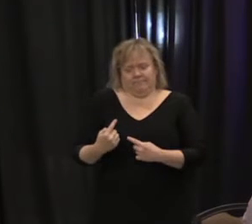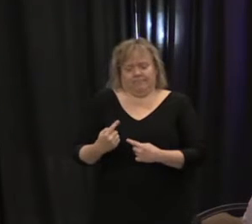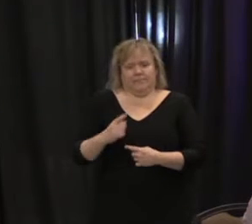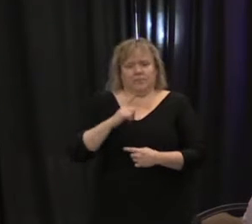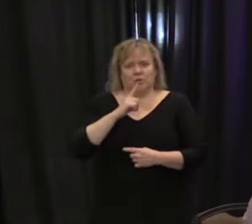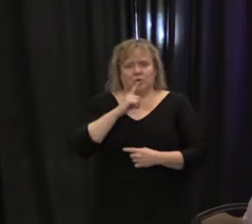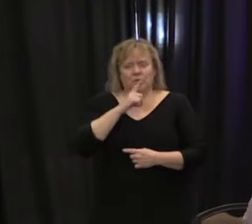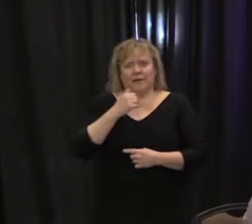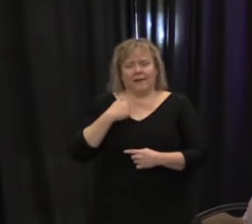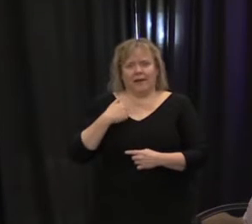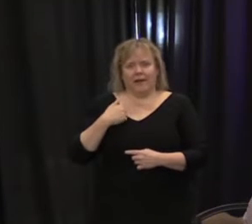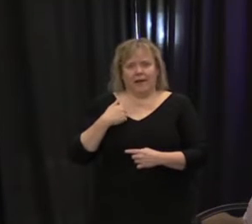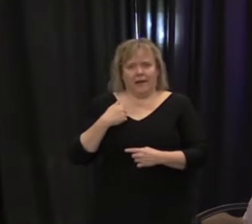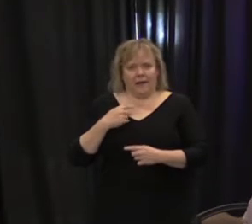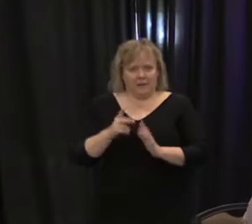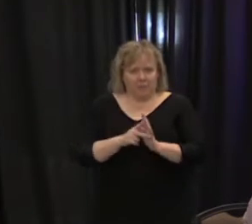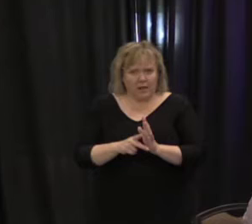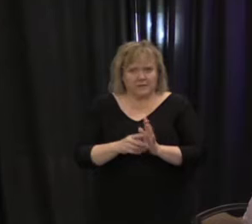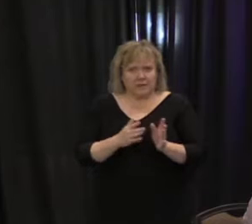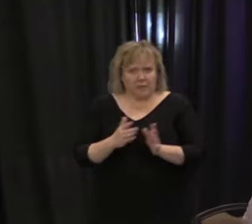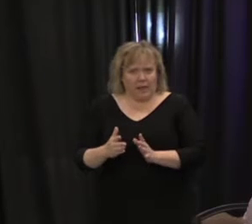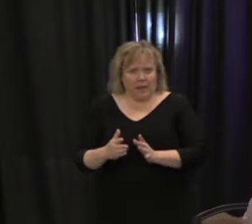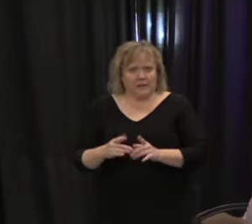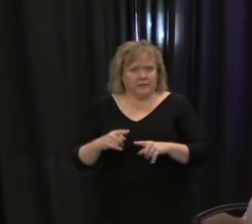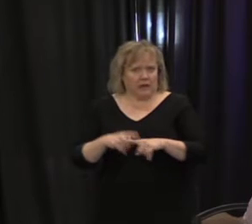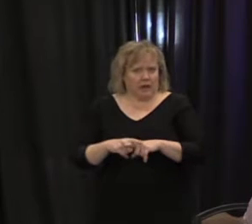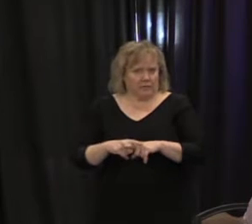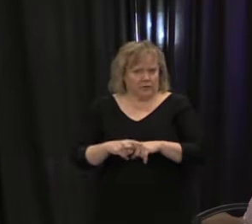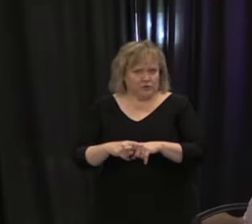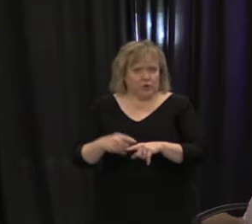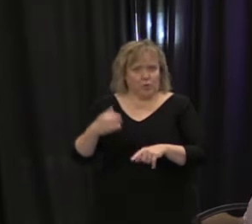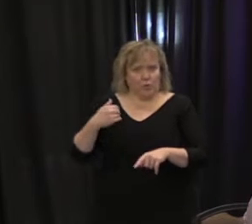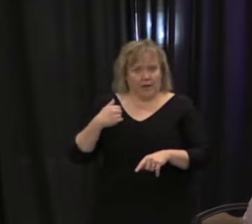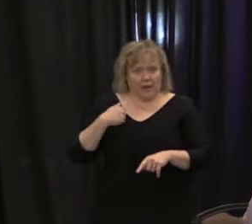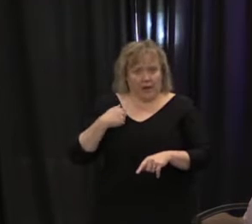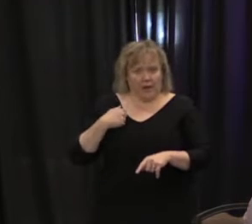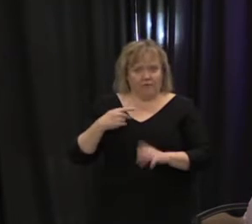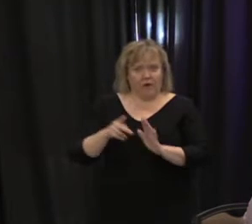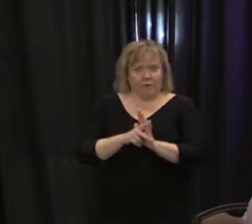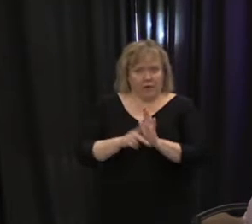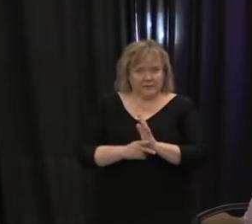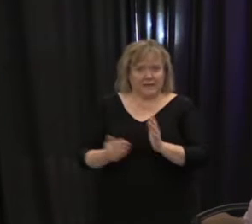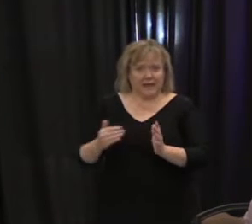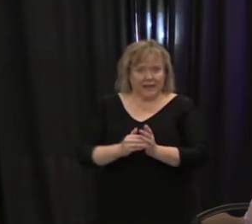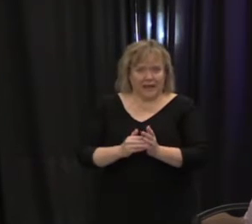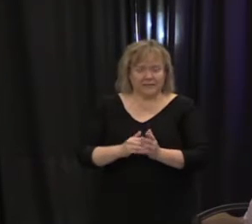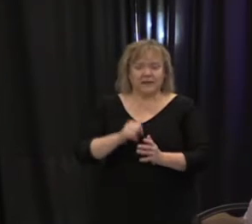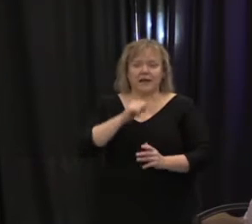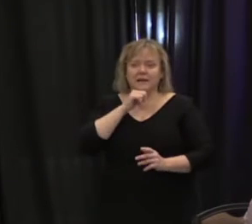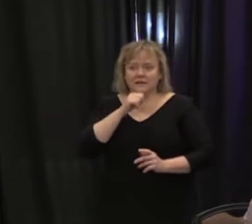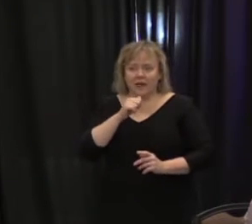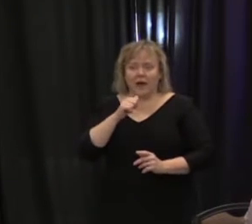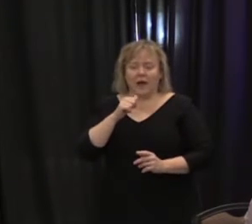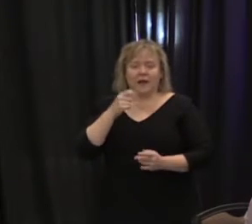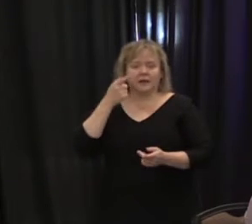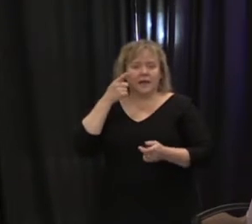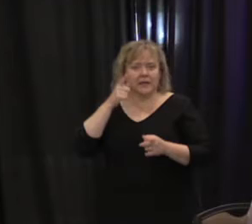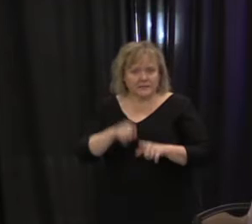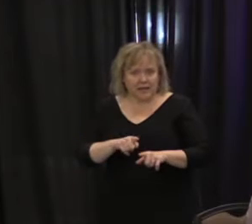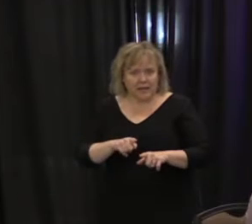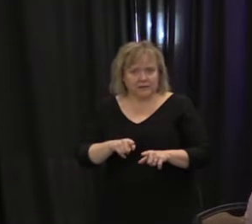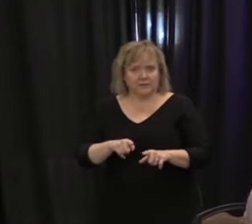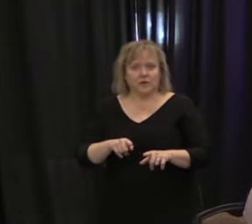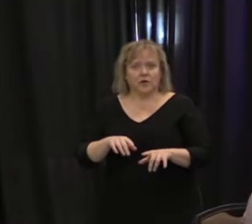is really controversial in these communities. We have a policy against non-consensual active rescue, which means that because of the